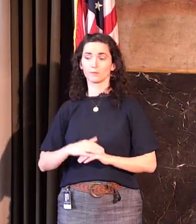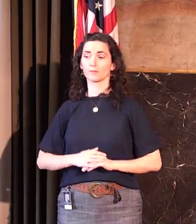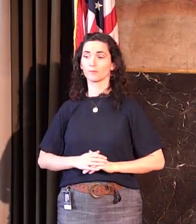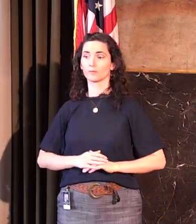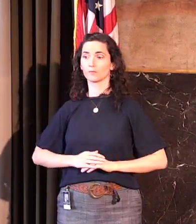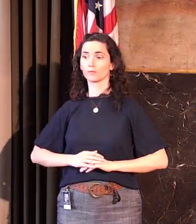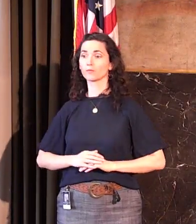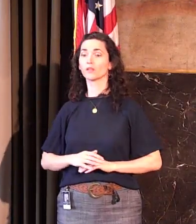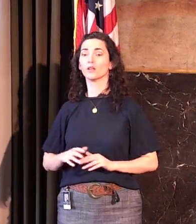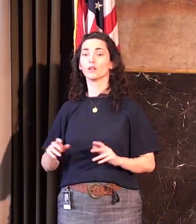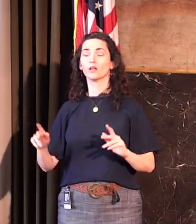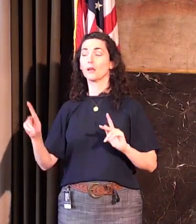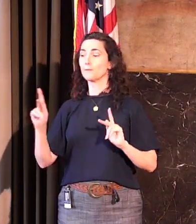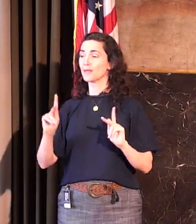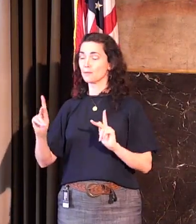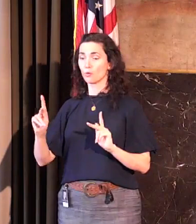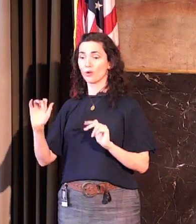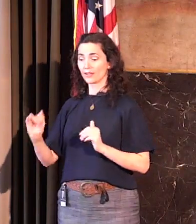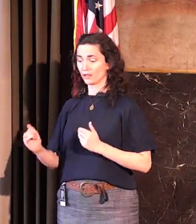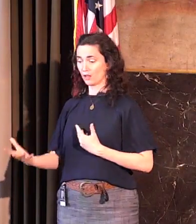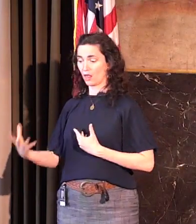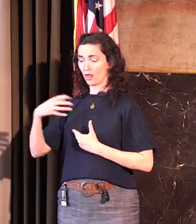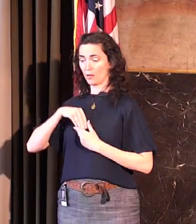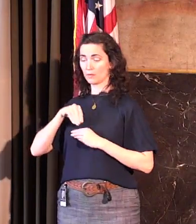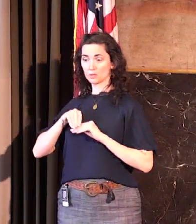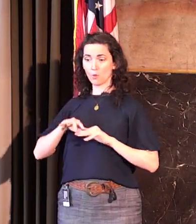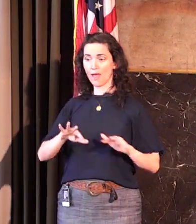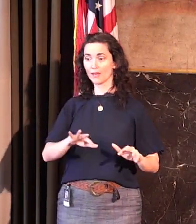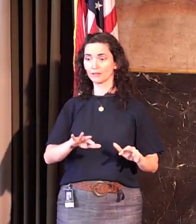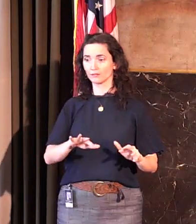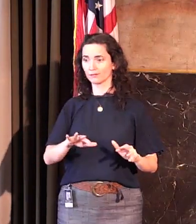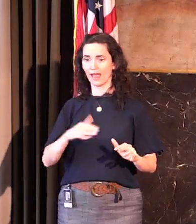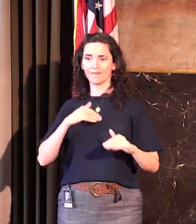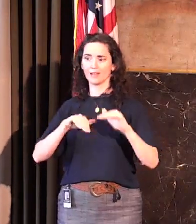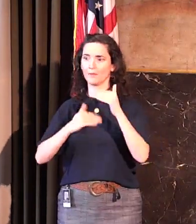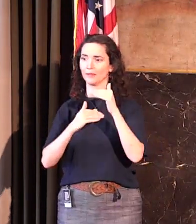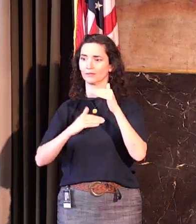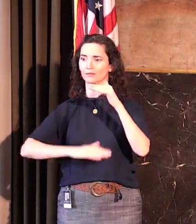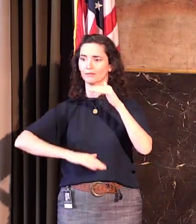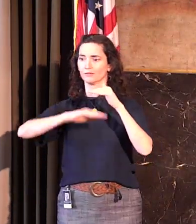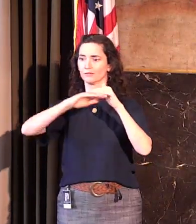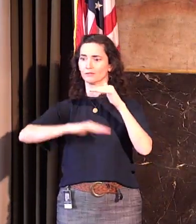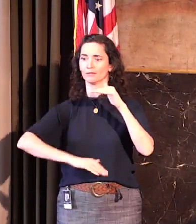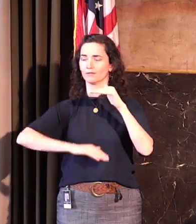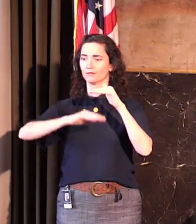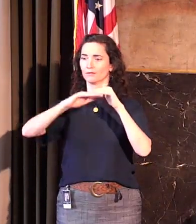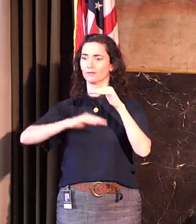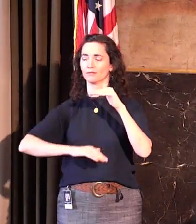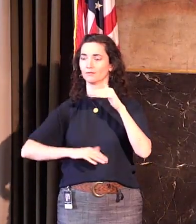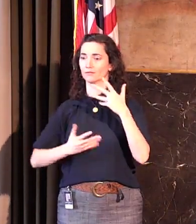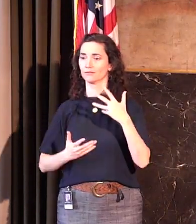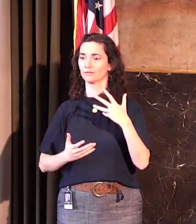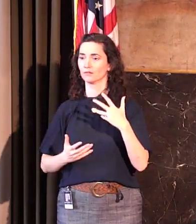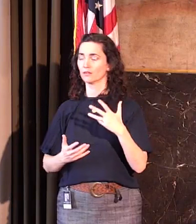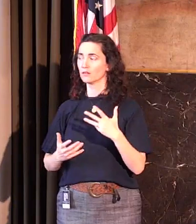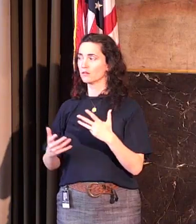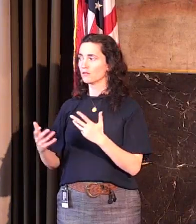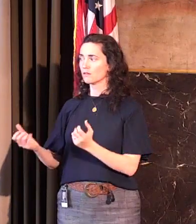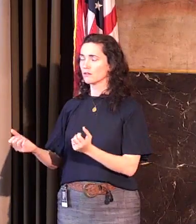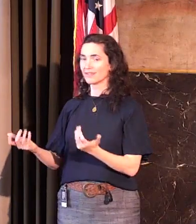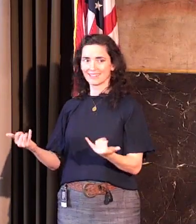that are susceptible to carrying this virus. We don't know how long it takes for this virus to play out